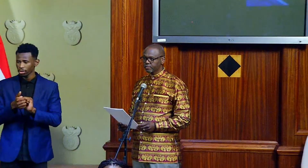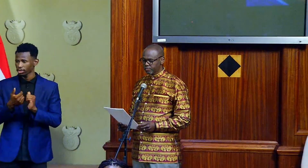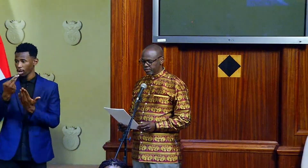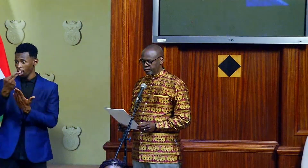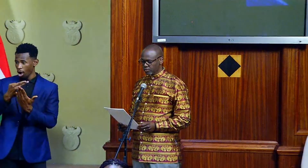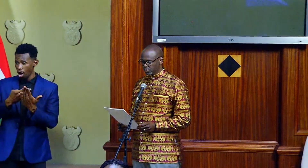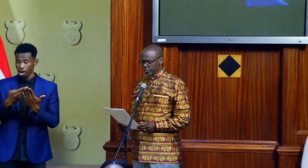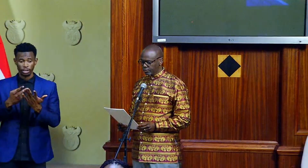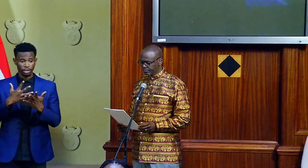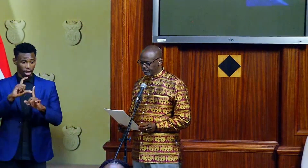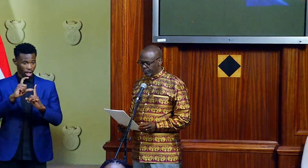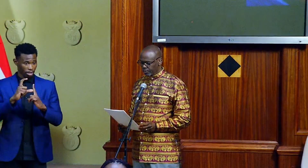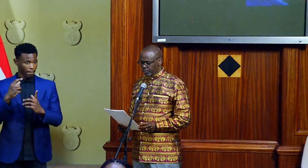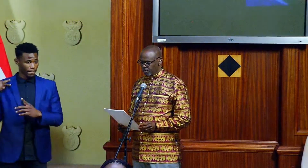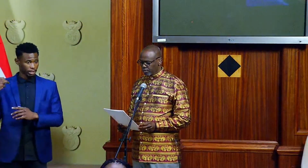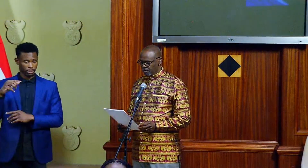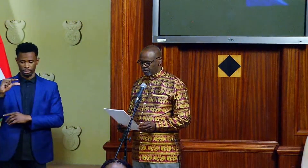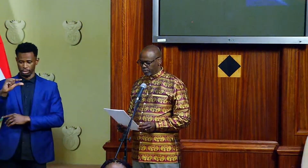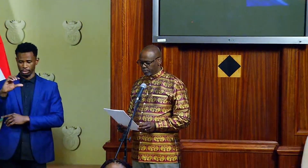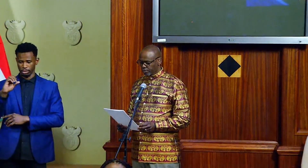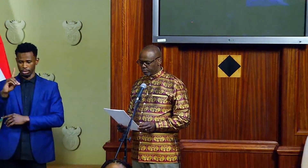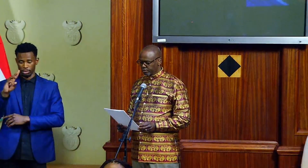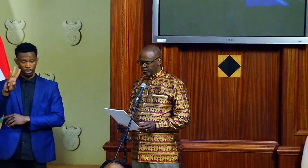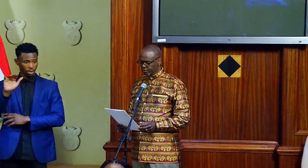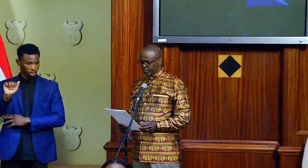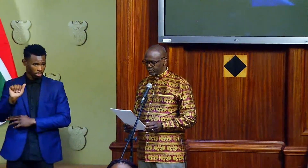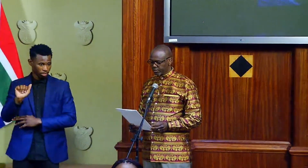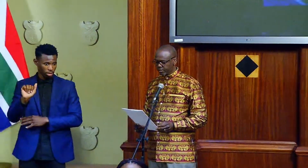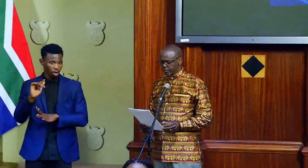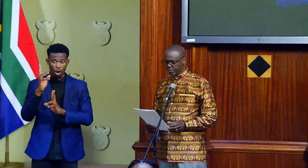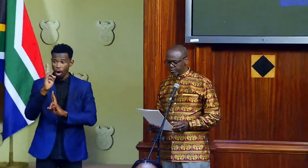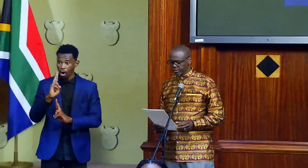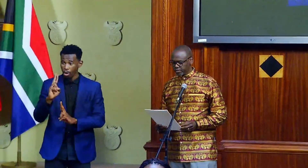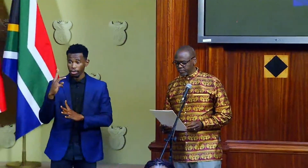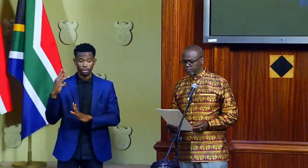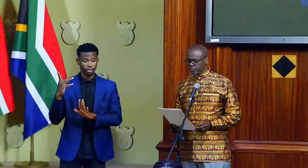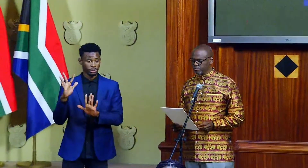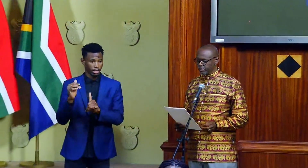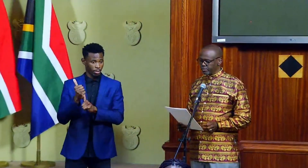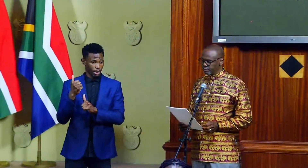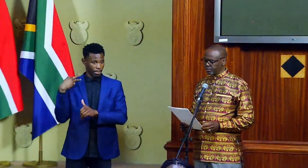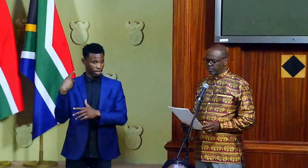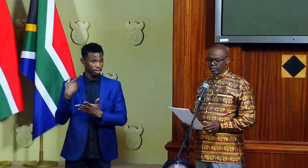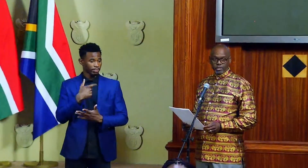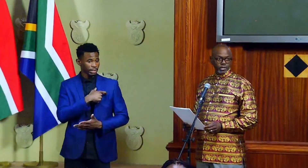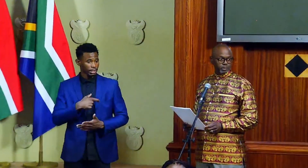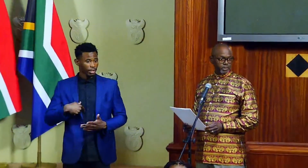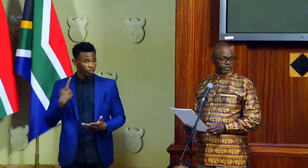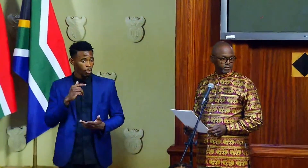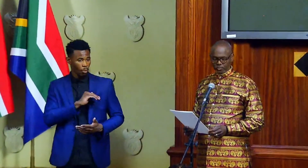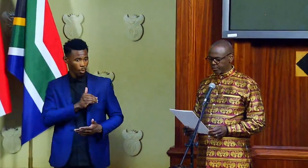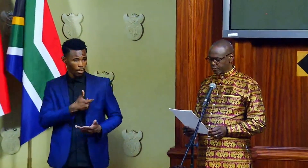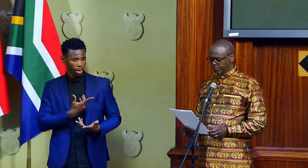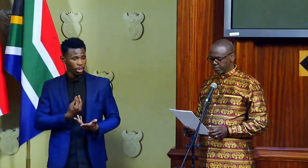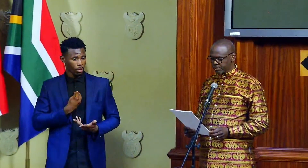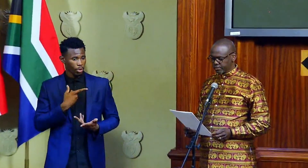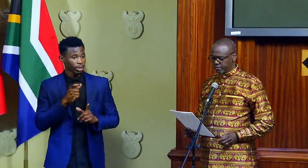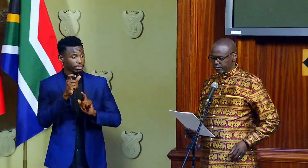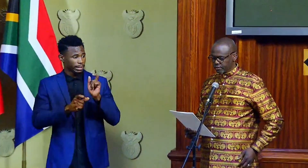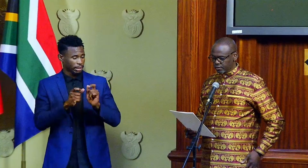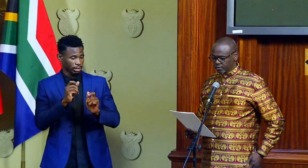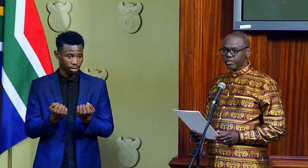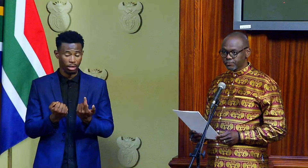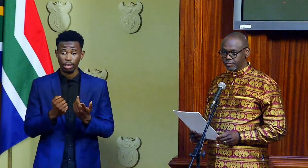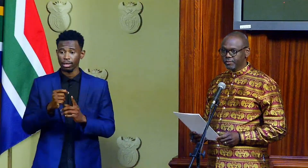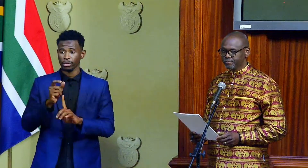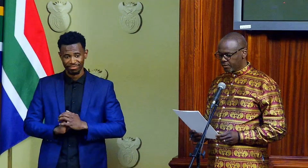and Culture, Minister Kodwa, the Honorable Deputy Minister in the Presidency for Women, Youth and Persons with